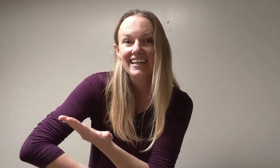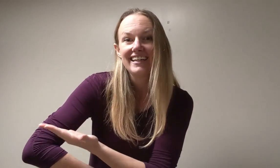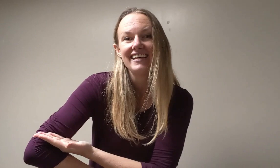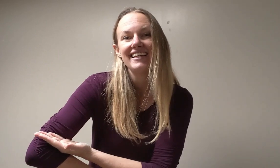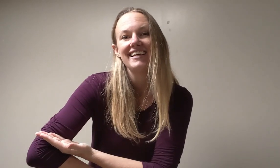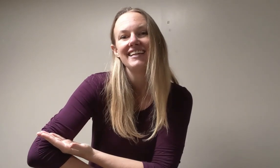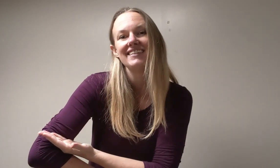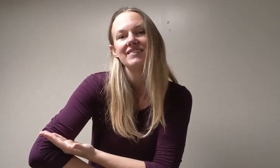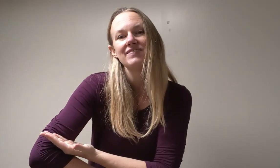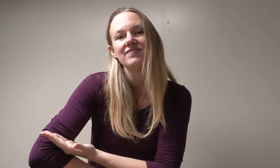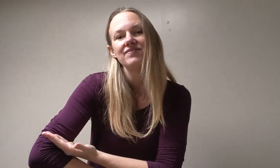Son,